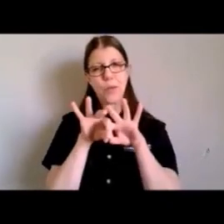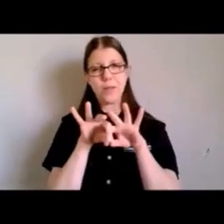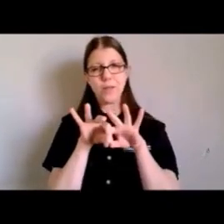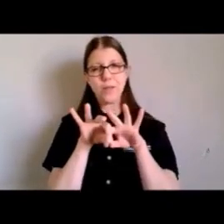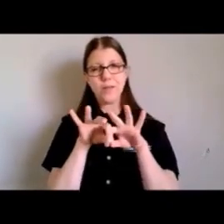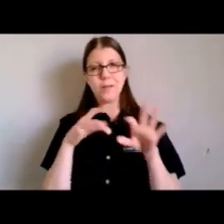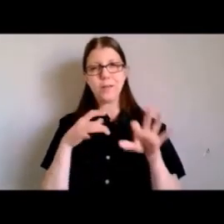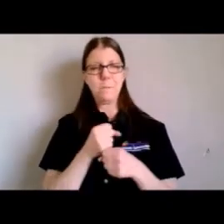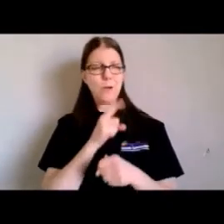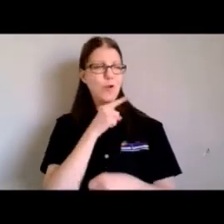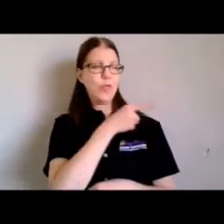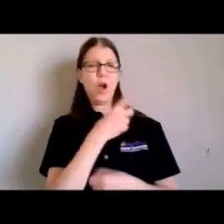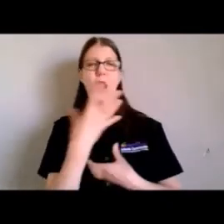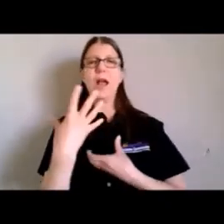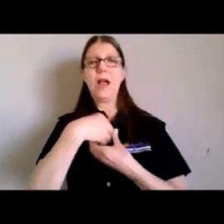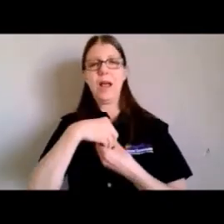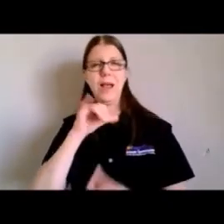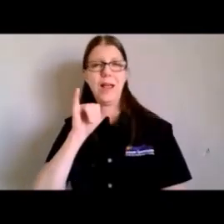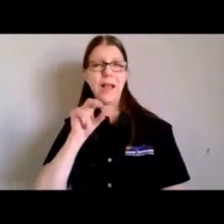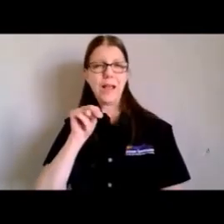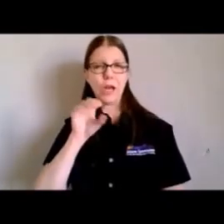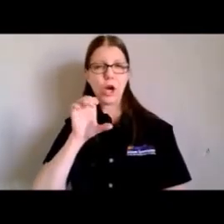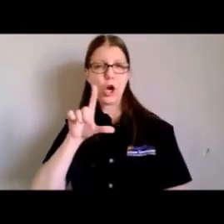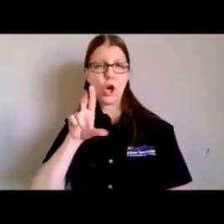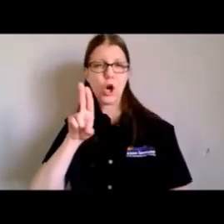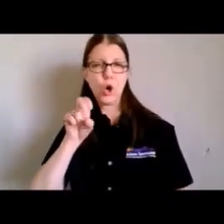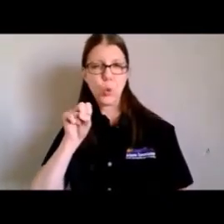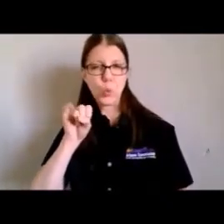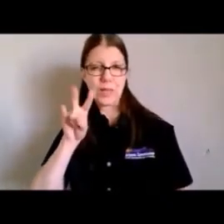for you to consider,